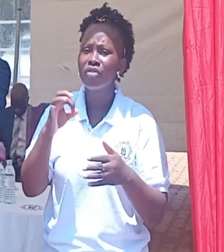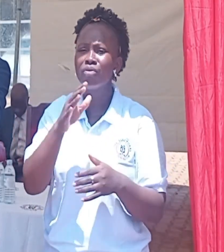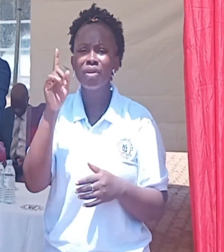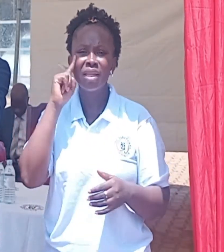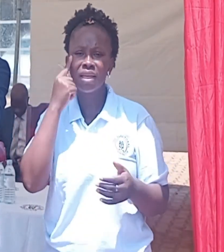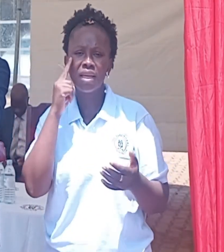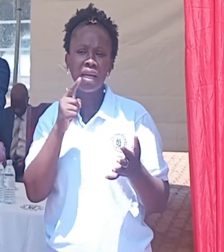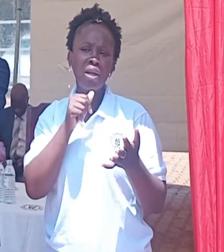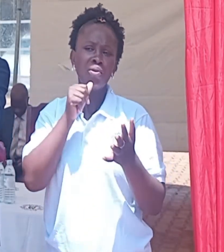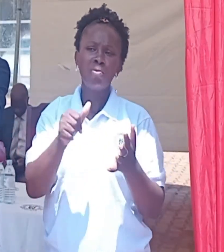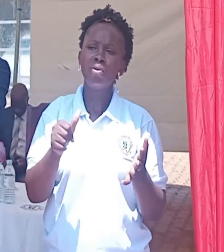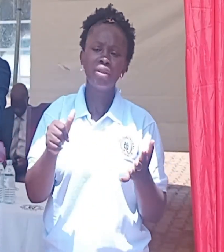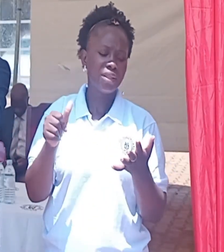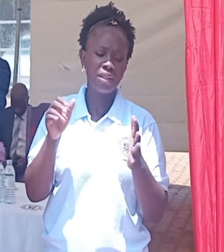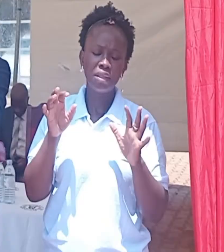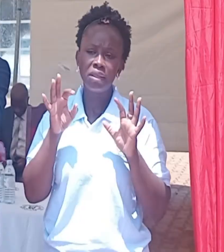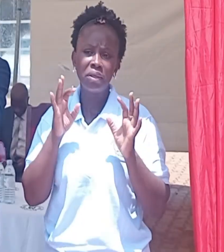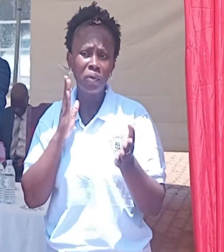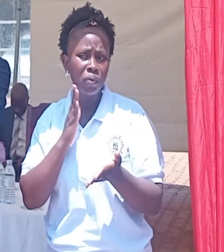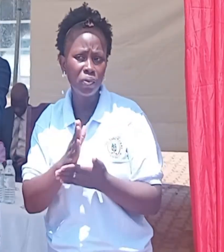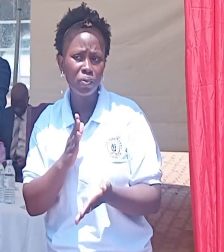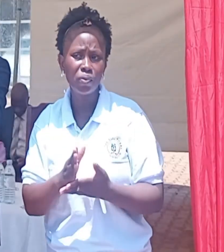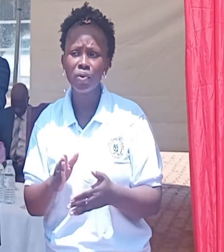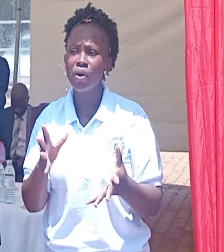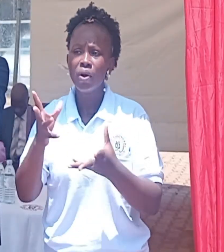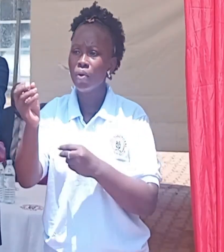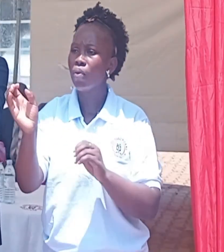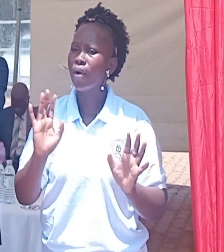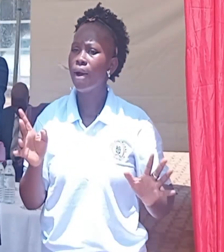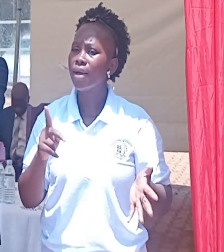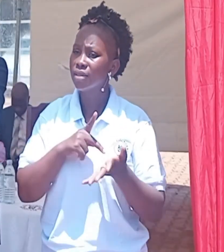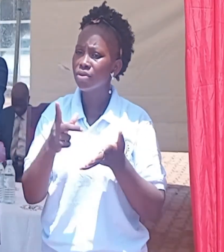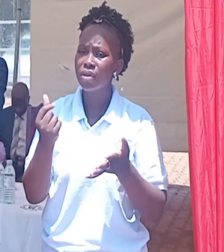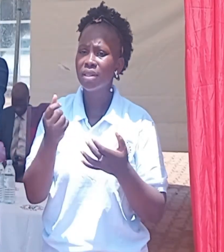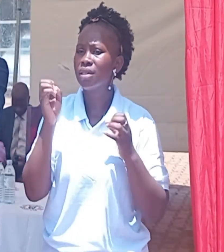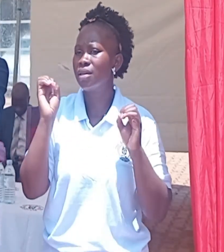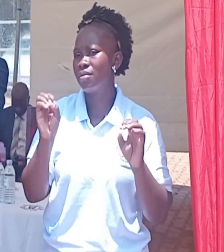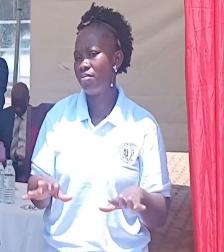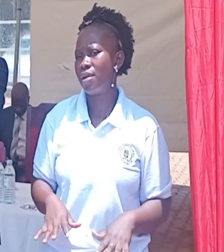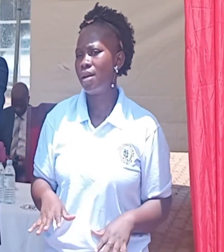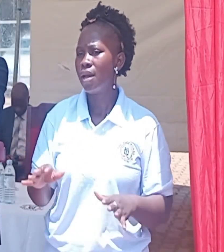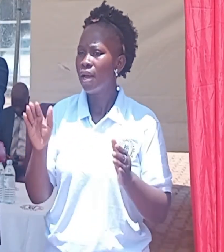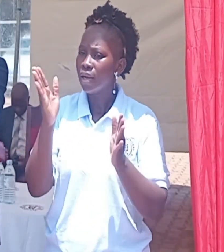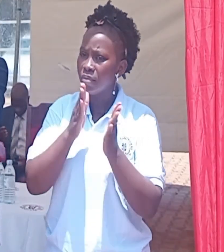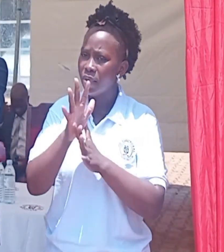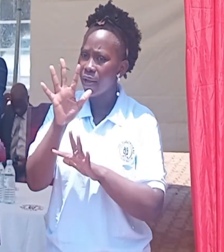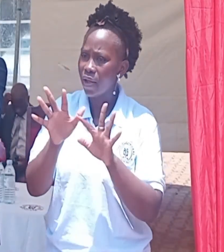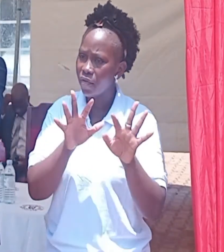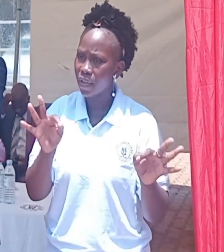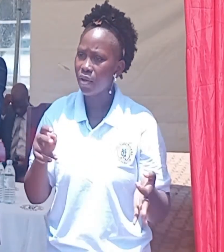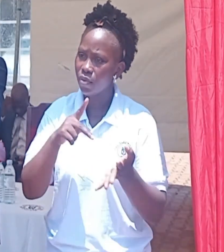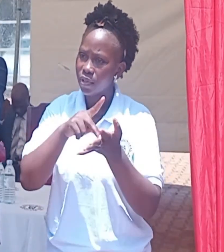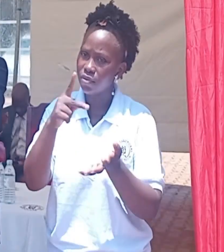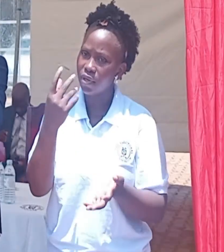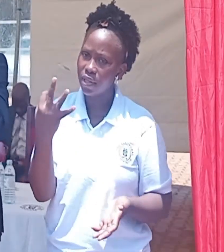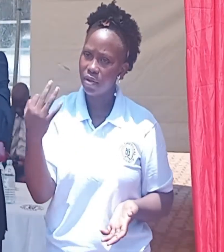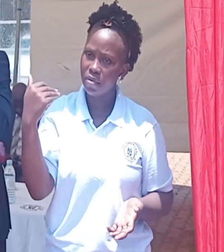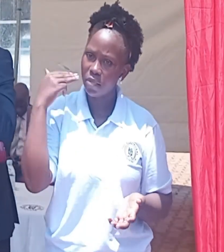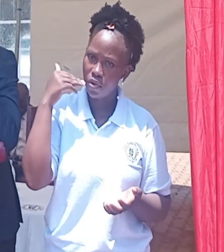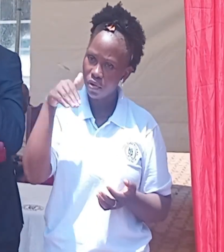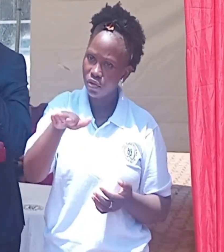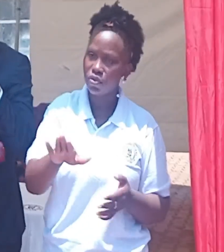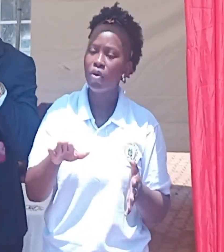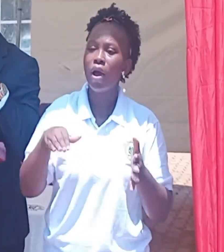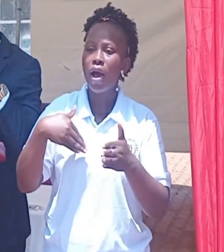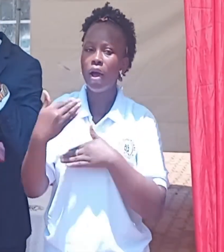tugenda kusasula sente zaaki. So otereeza ebintu bye byonna osasule sente zo bukadde 3 then